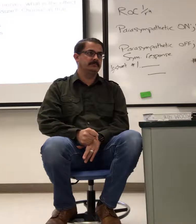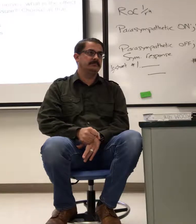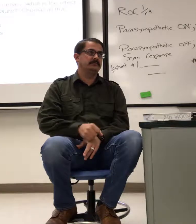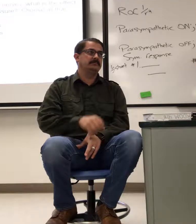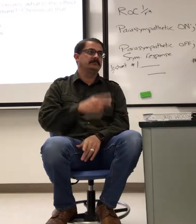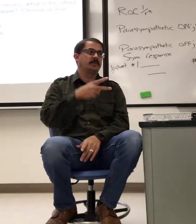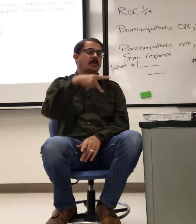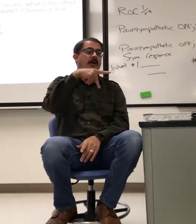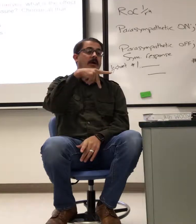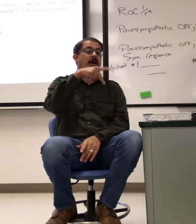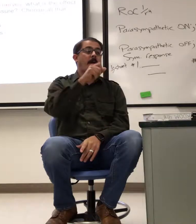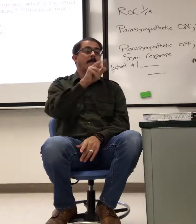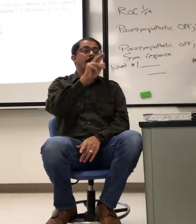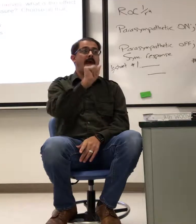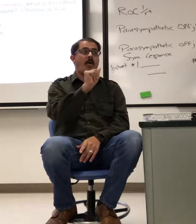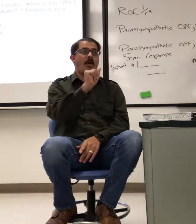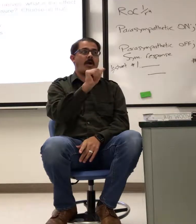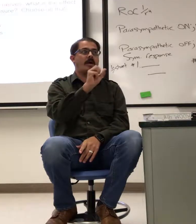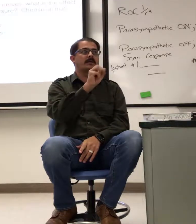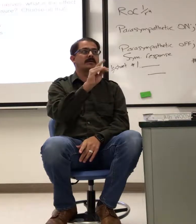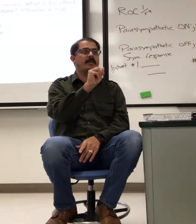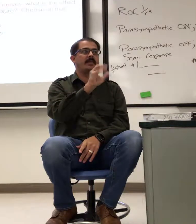parasympathetic response.